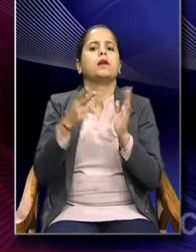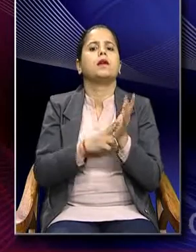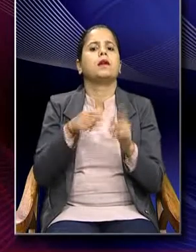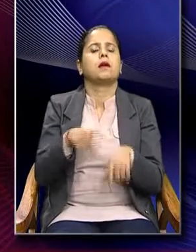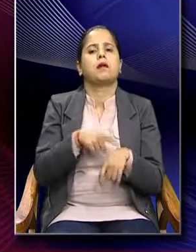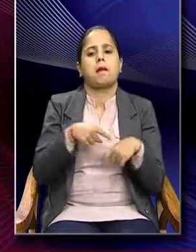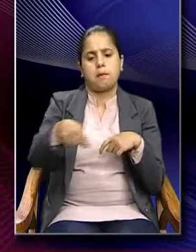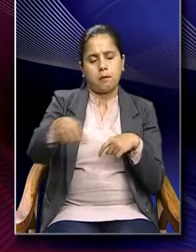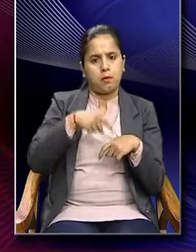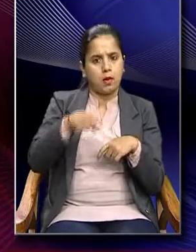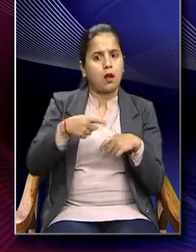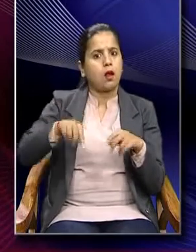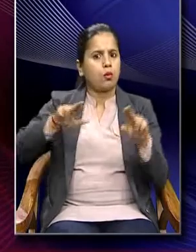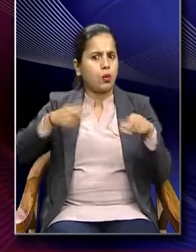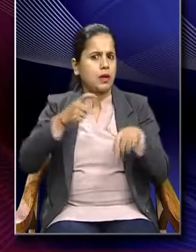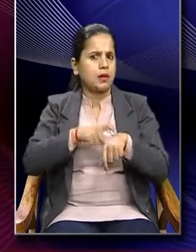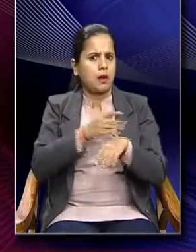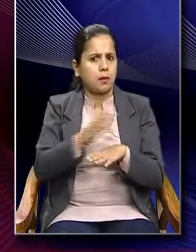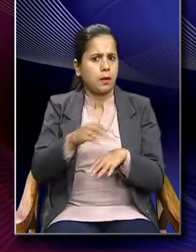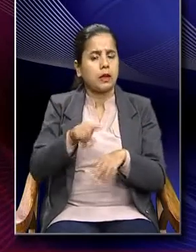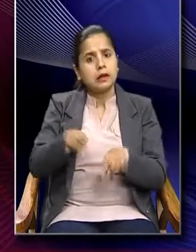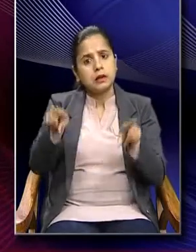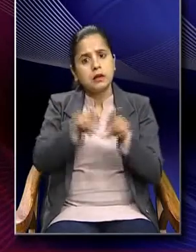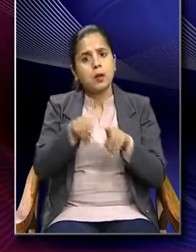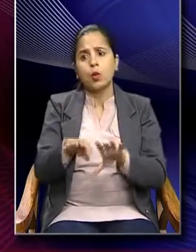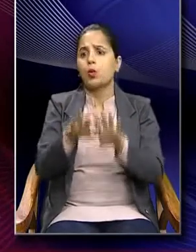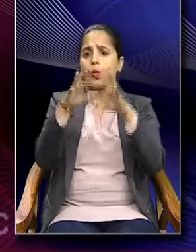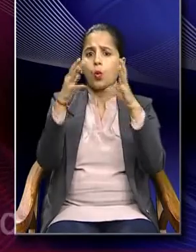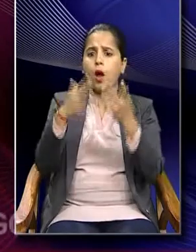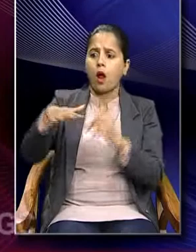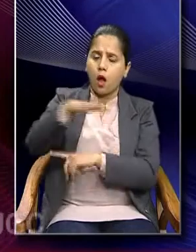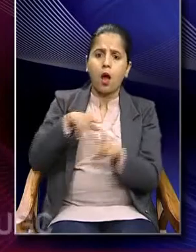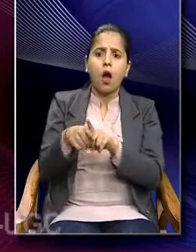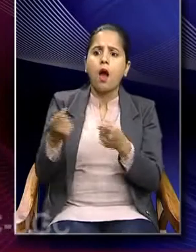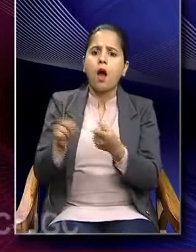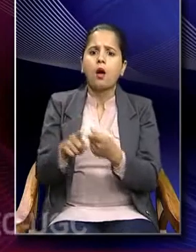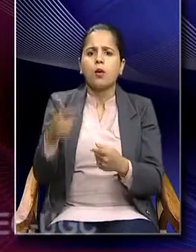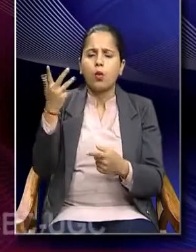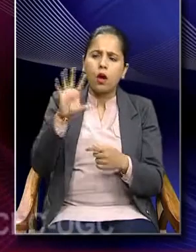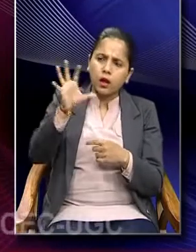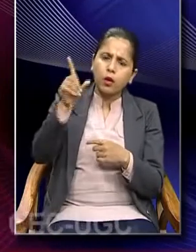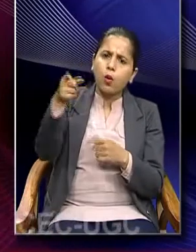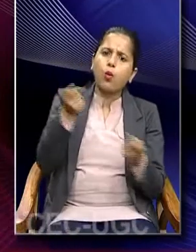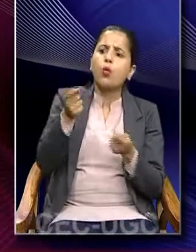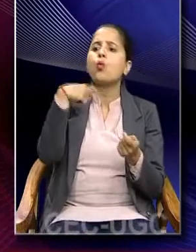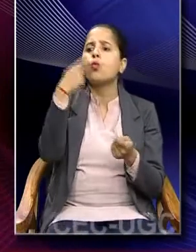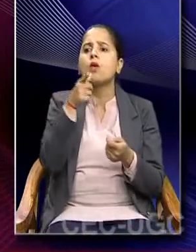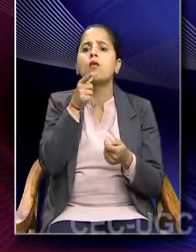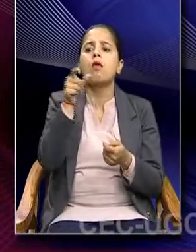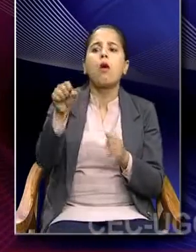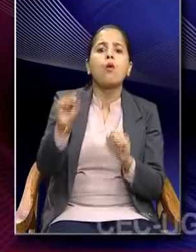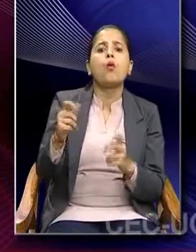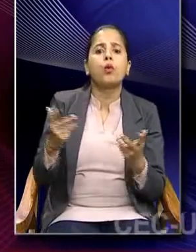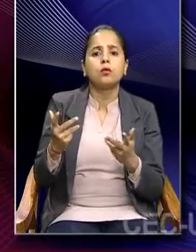in virtually the same areas of the world, regardless of what state was in control. So this